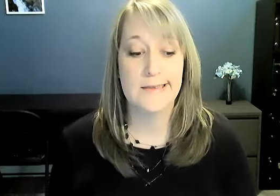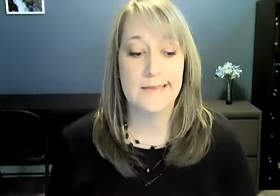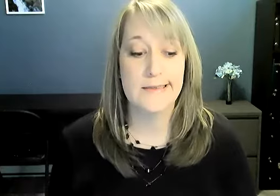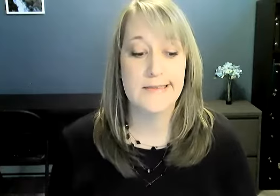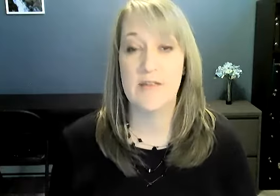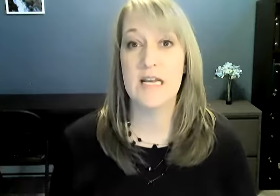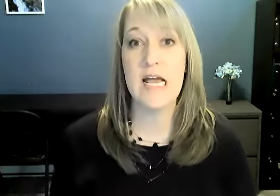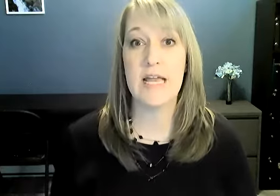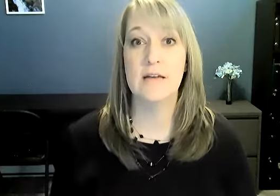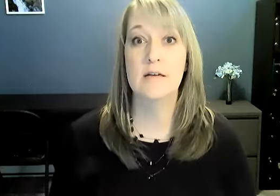79.